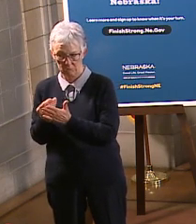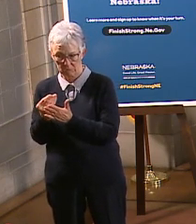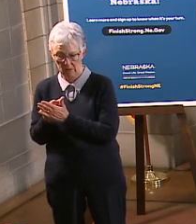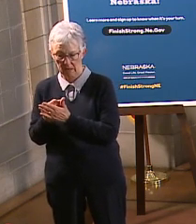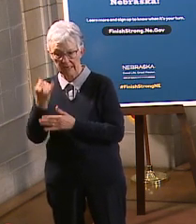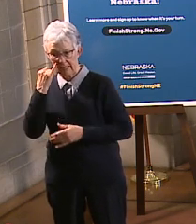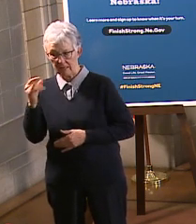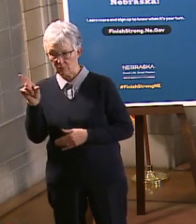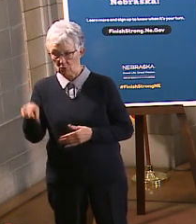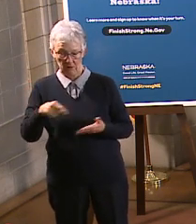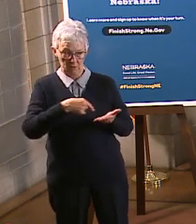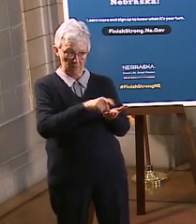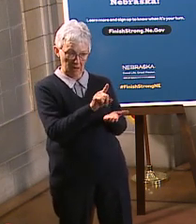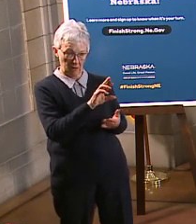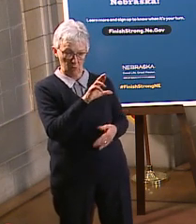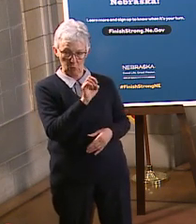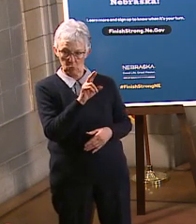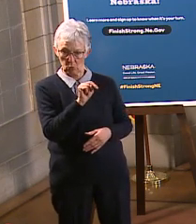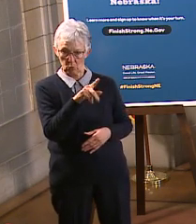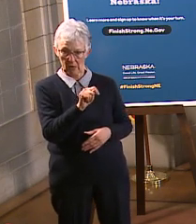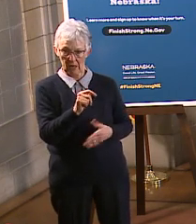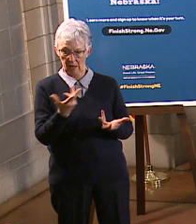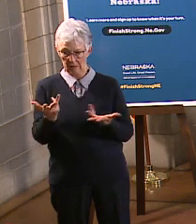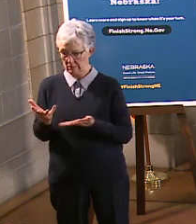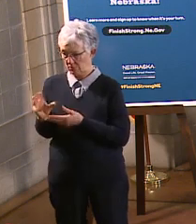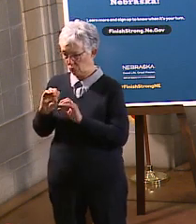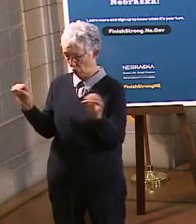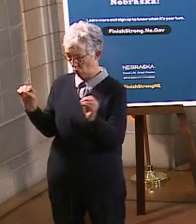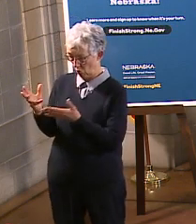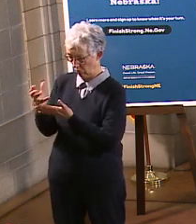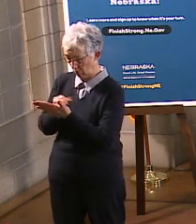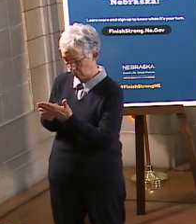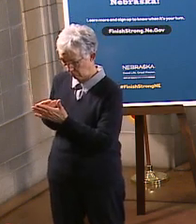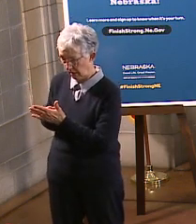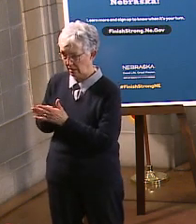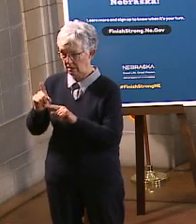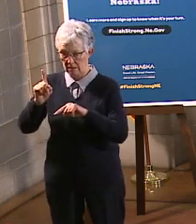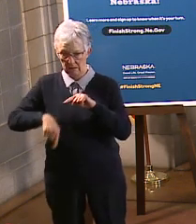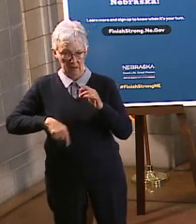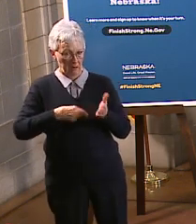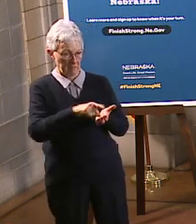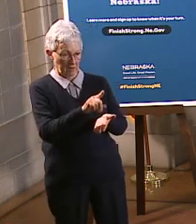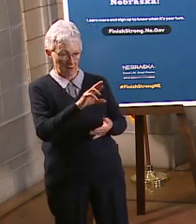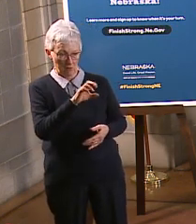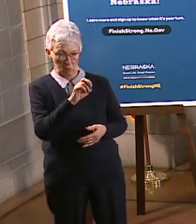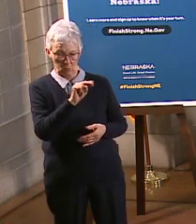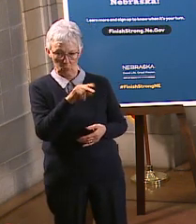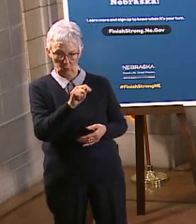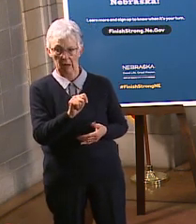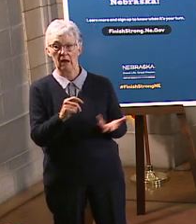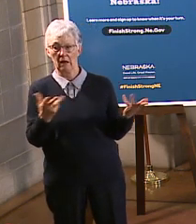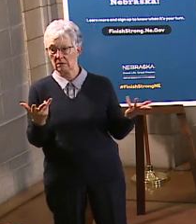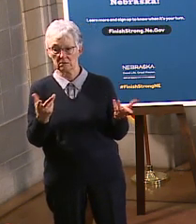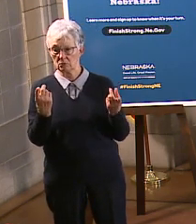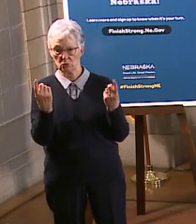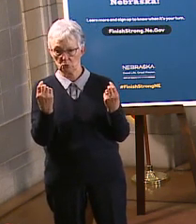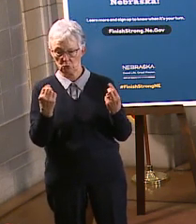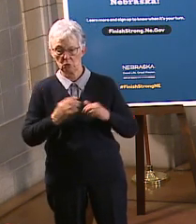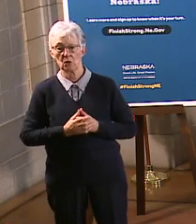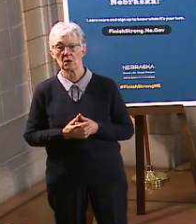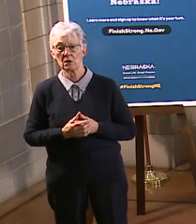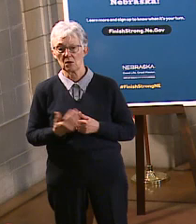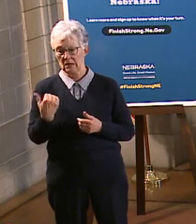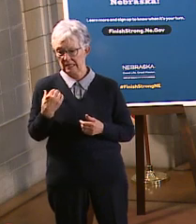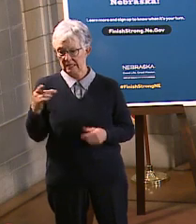renter, that impacted your ability to pay the rent. If you're a landlord, it impacted your ability to get the rent. So last December, Congress